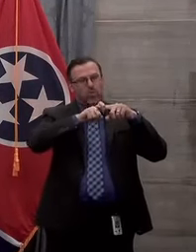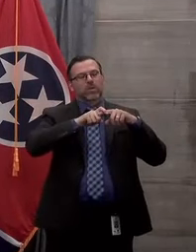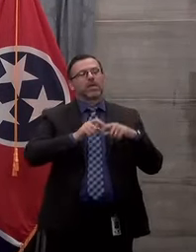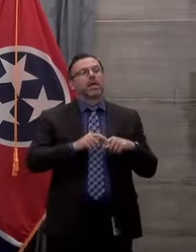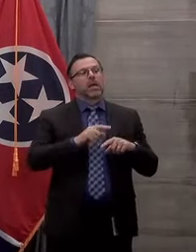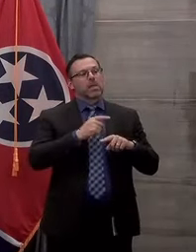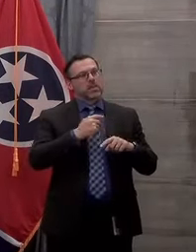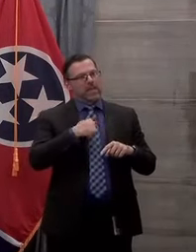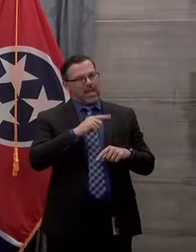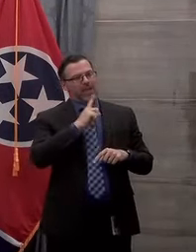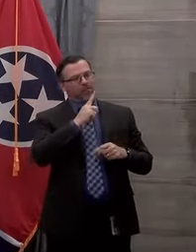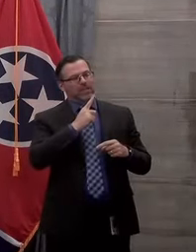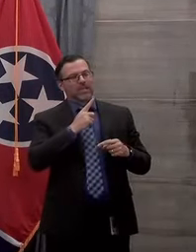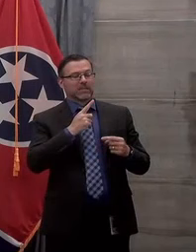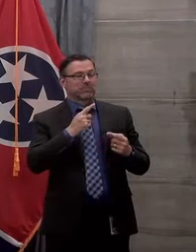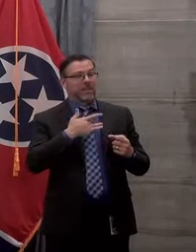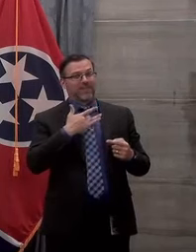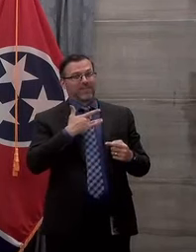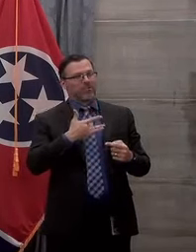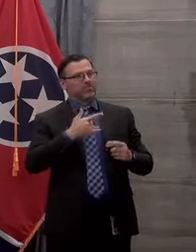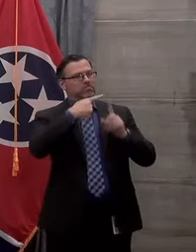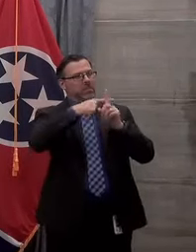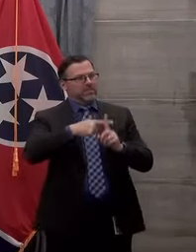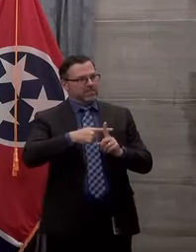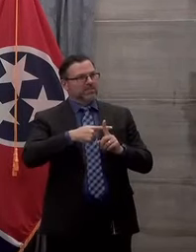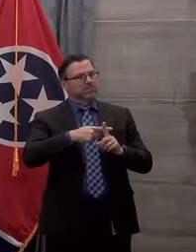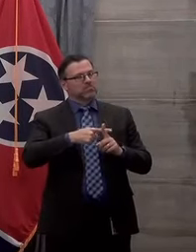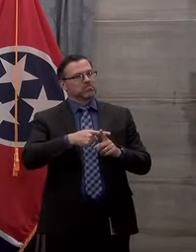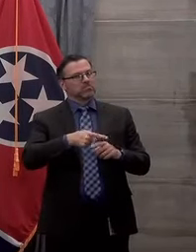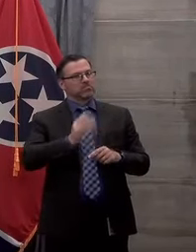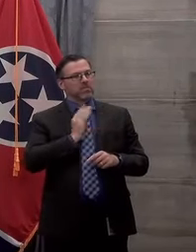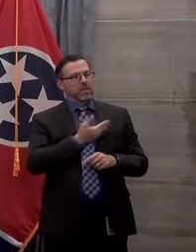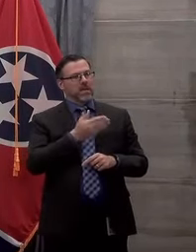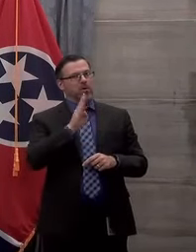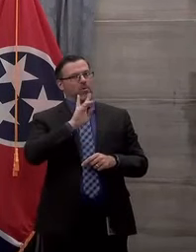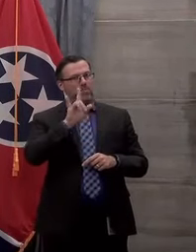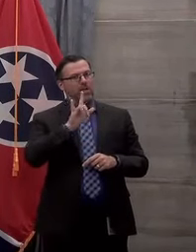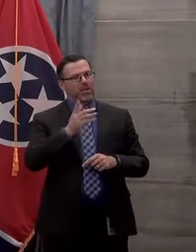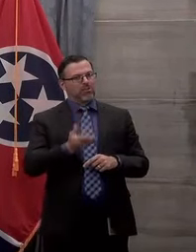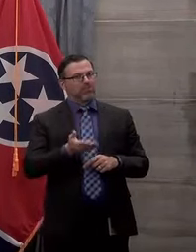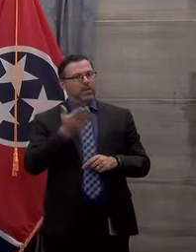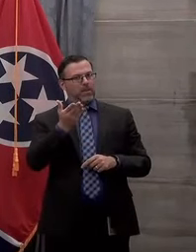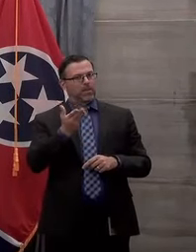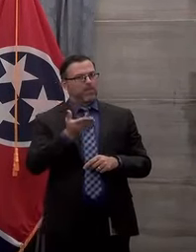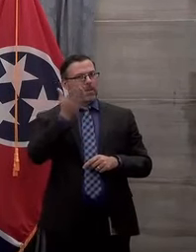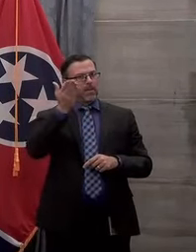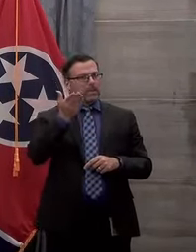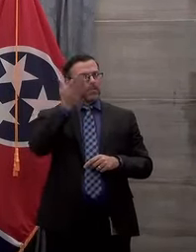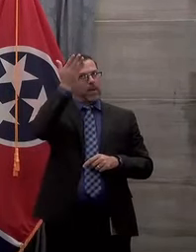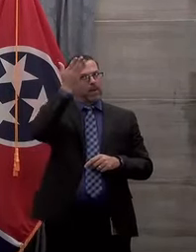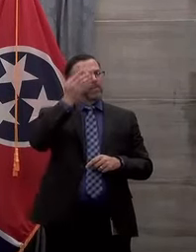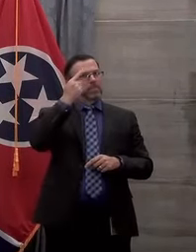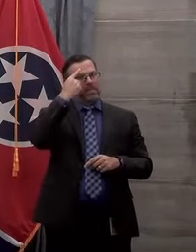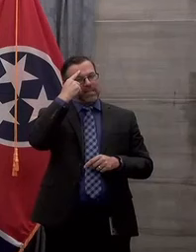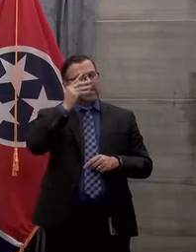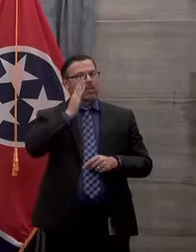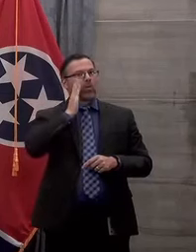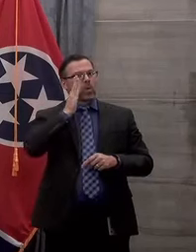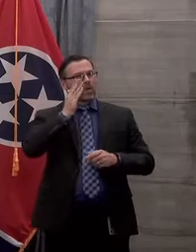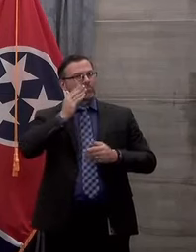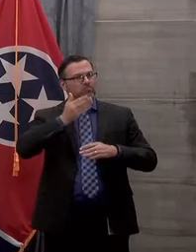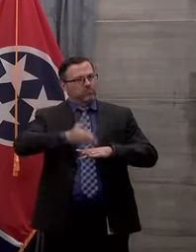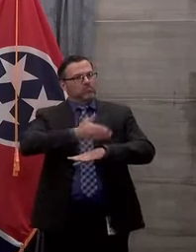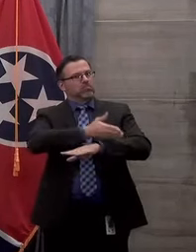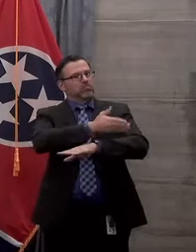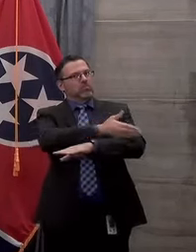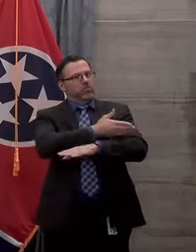very encouraged about the progress we made, and I expect that we will make even more progress in that vein